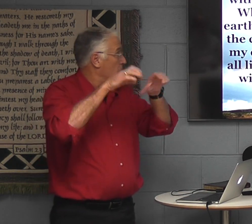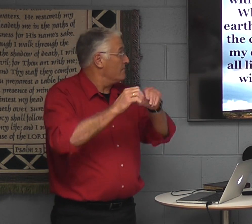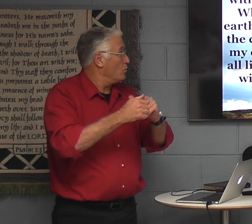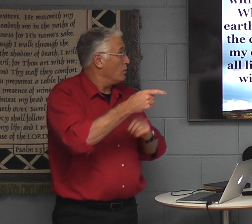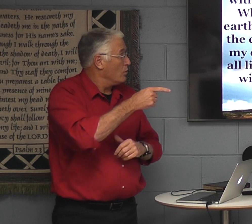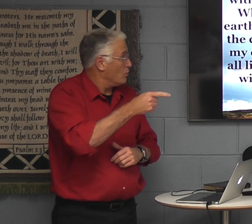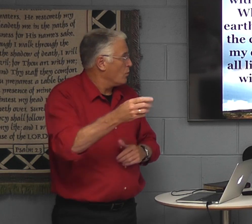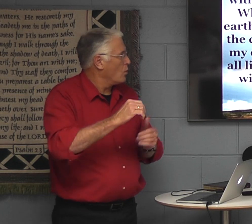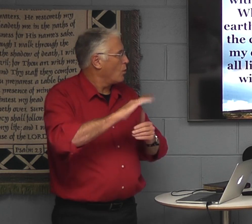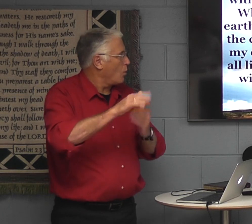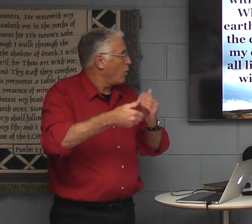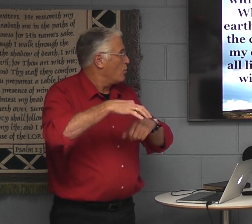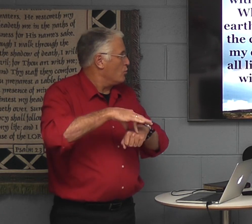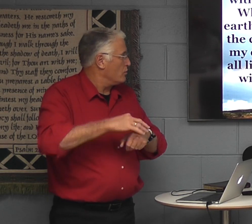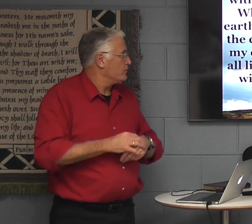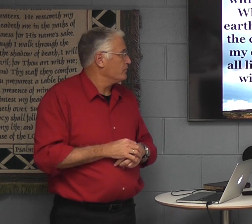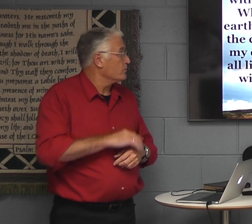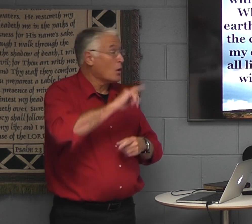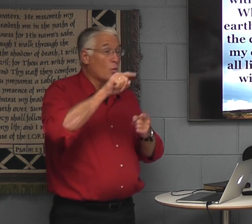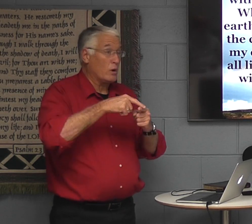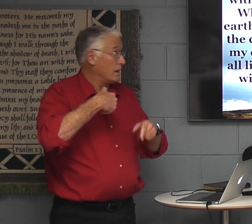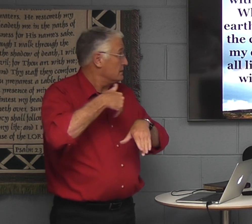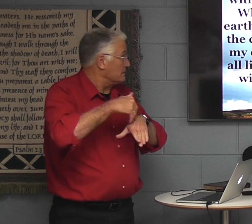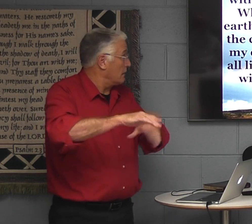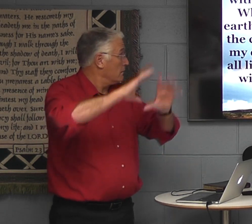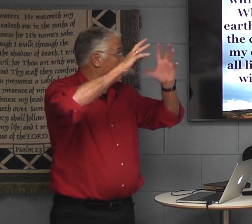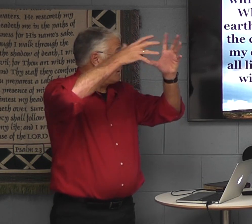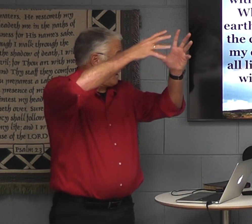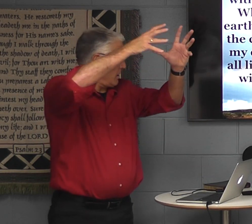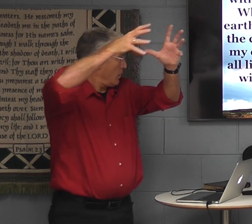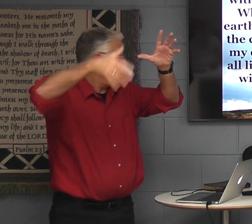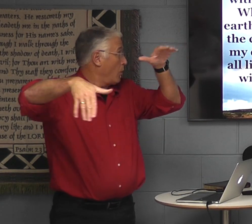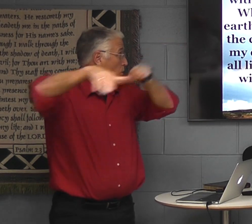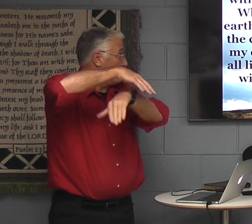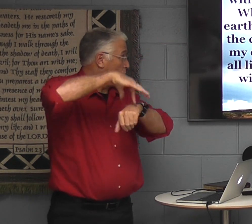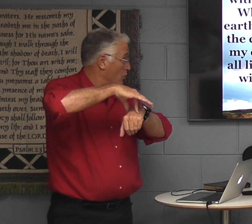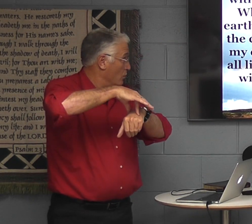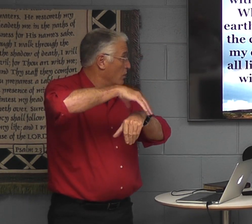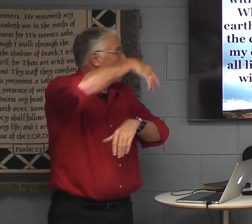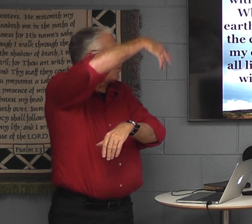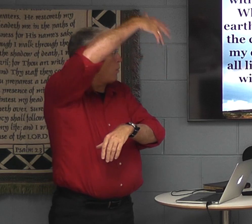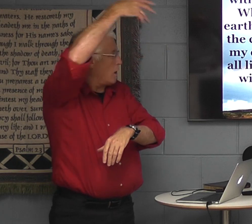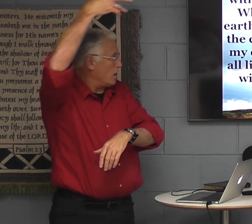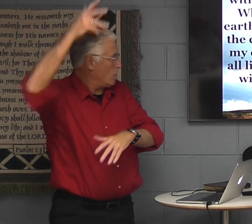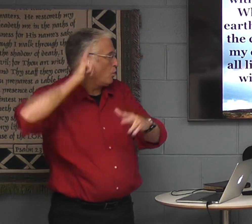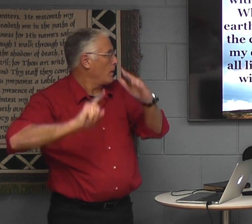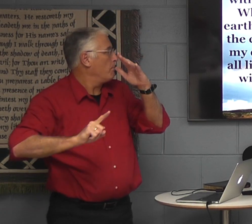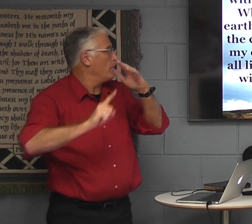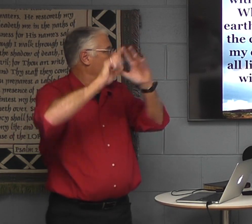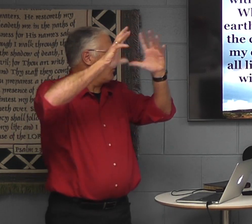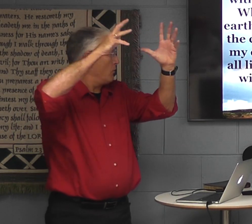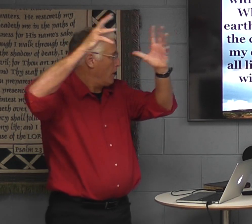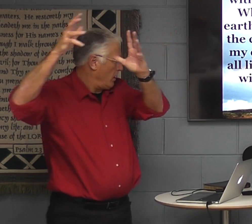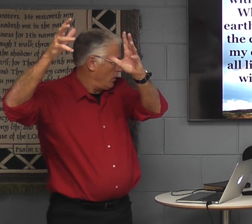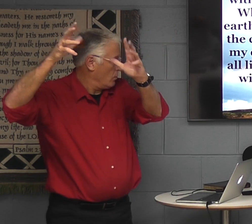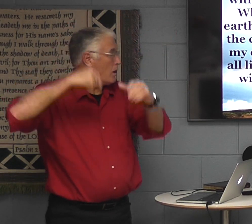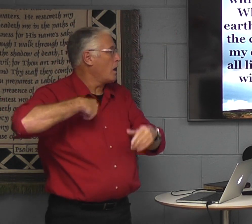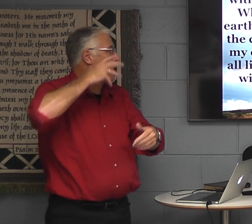So it is the sign of my covenant with you and with all the earth. When I send clouds over the earth, the rainbow will appear in